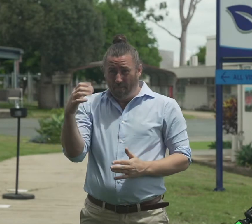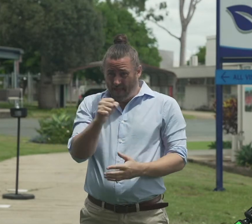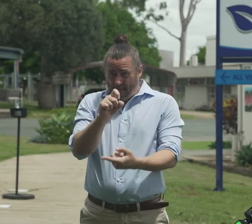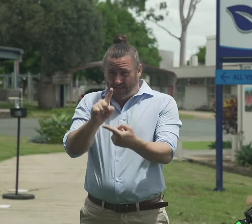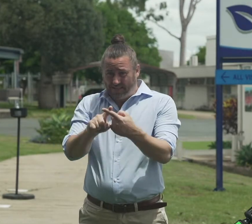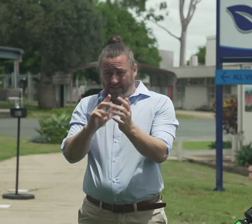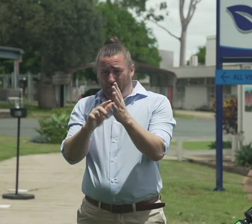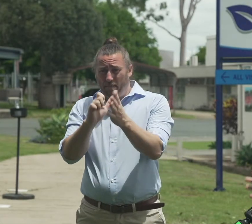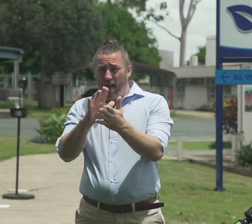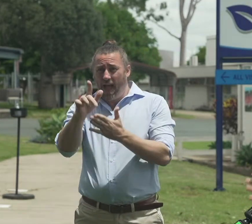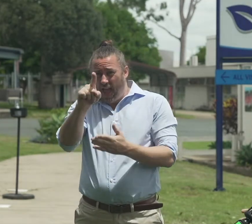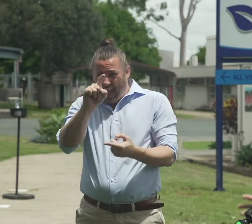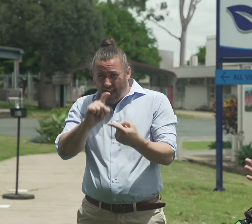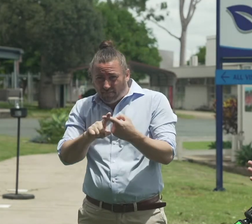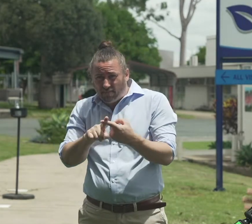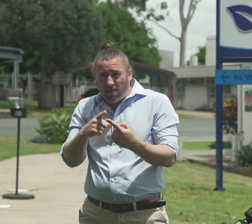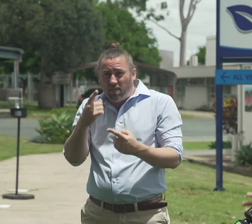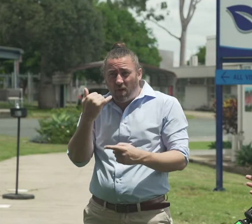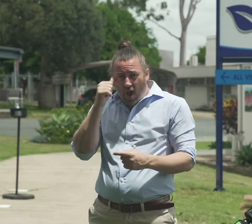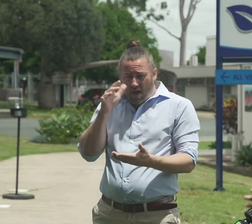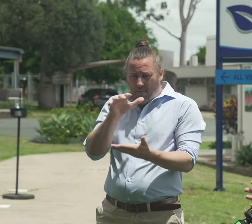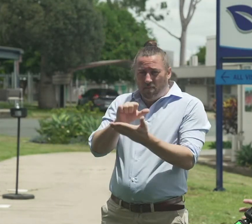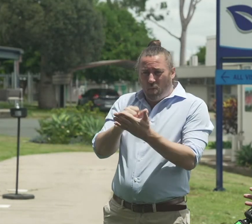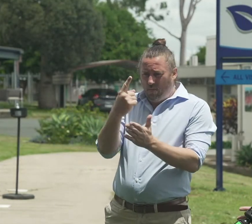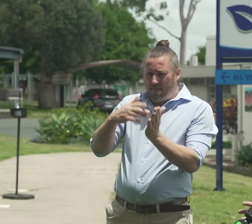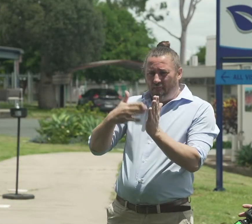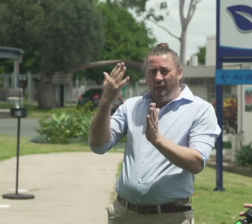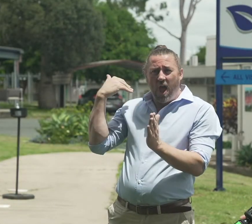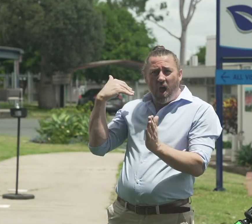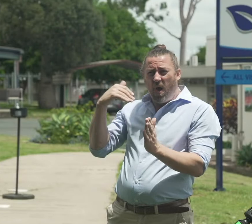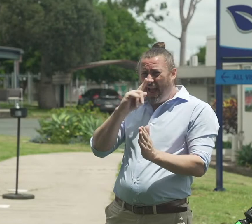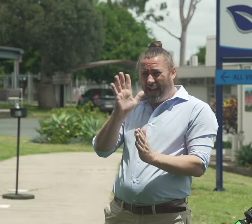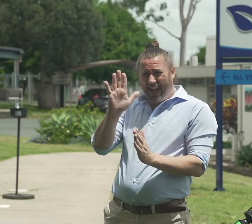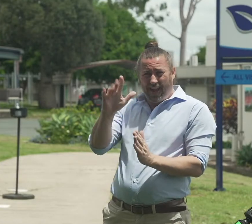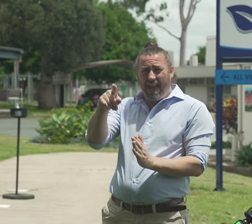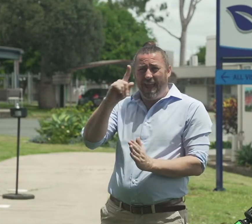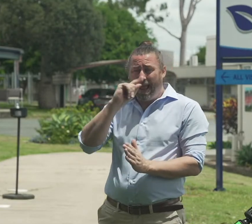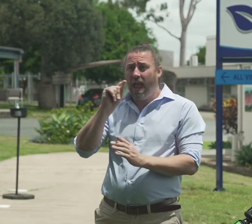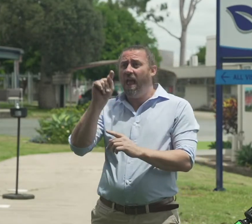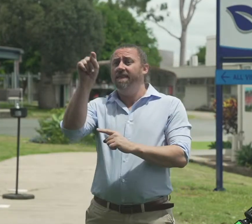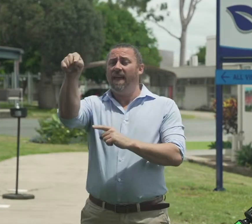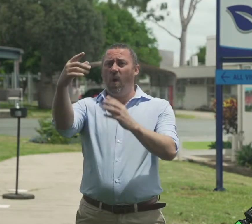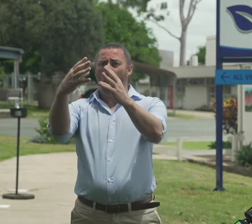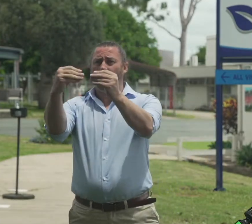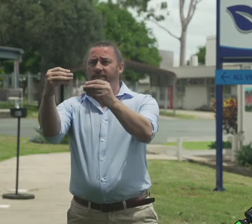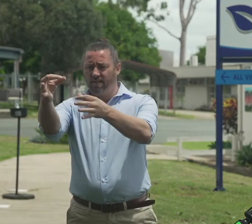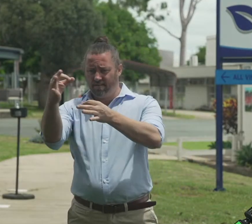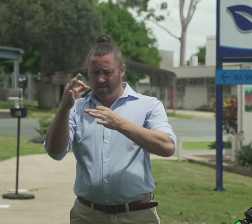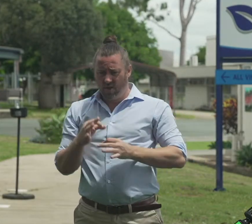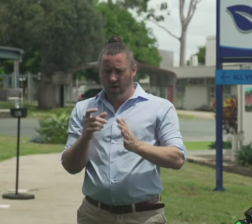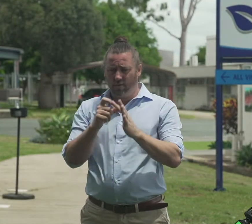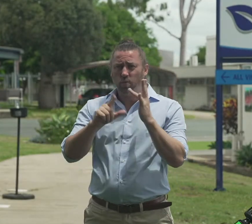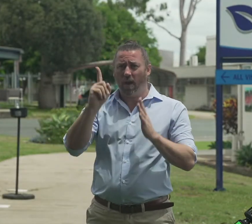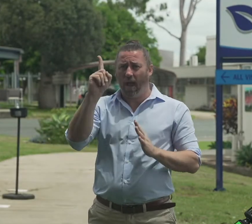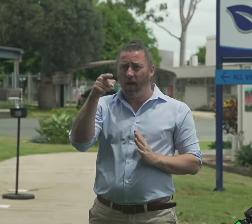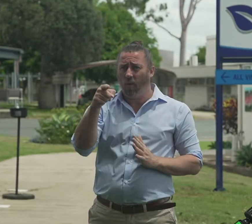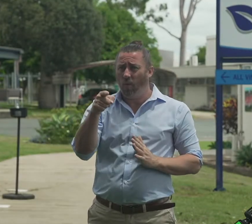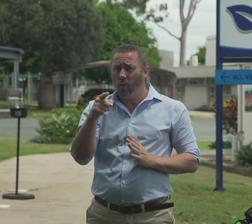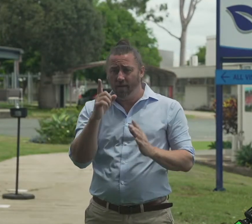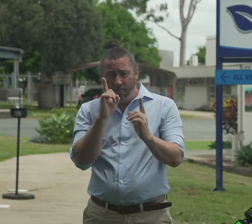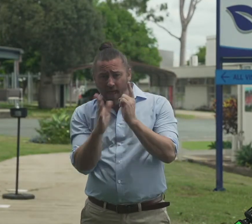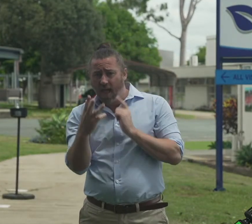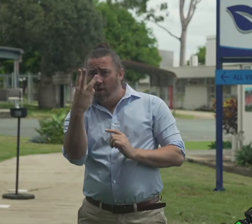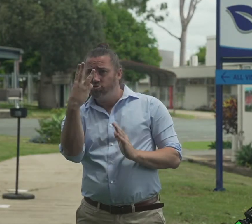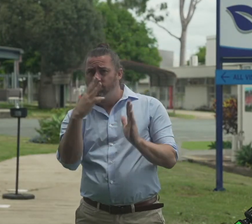locations. There is no need to wait to get boosted, particularly if you're an older Queenslander, provided you've passed that 3-month period. We do know